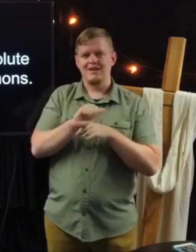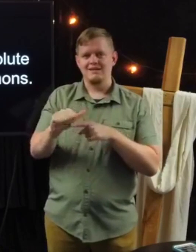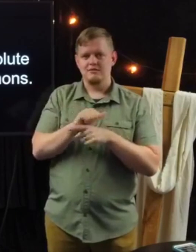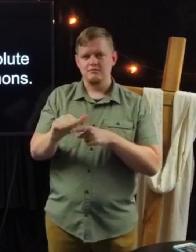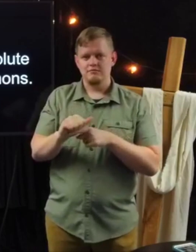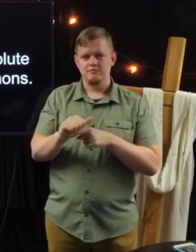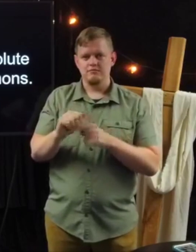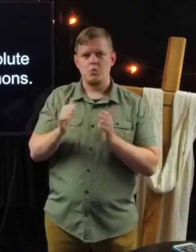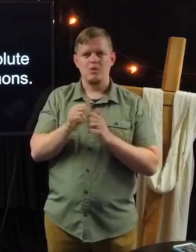requires